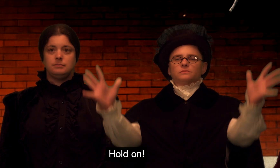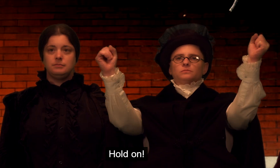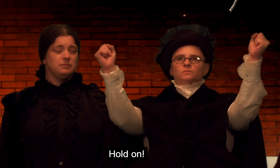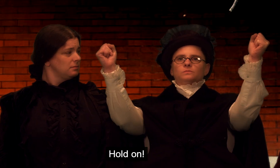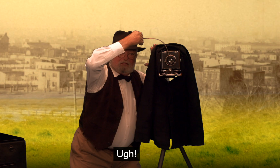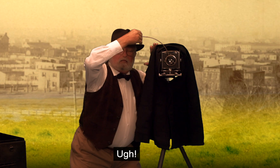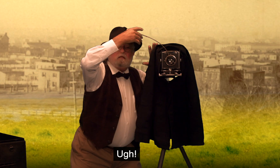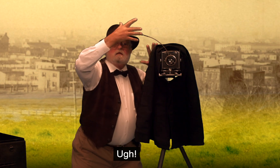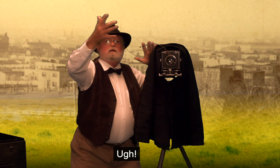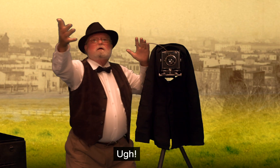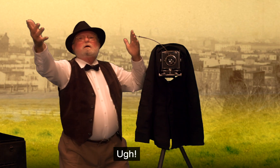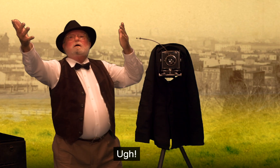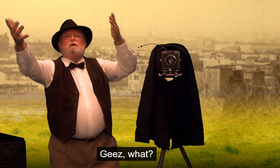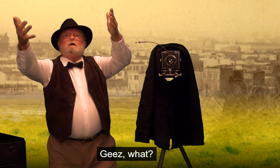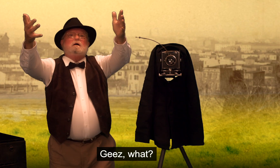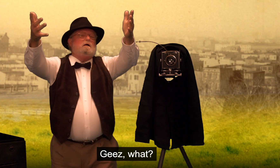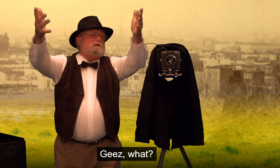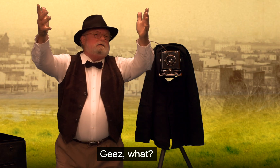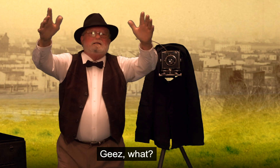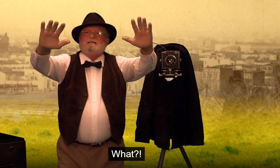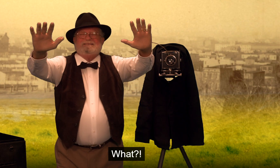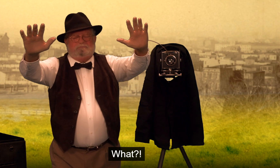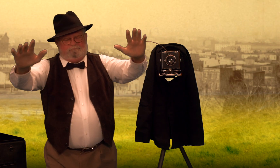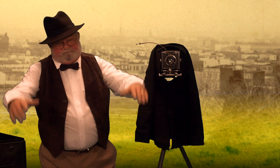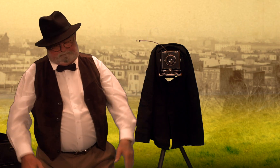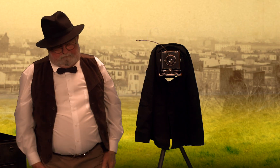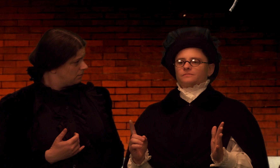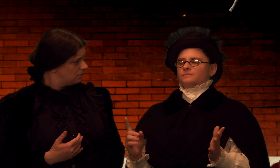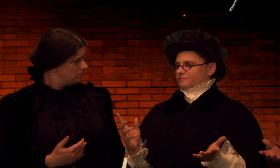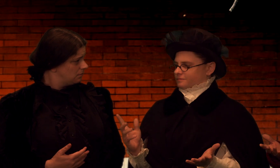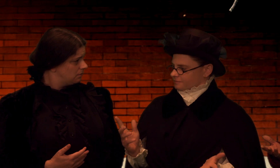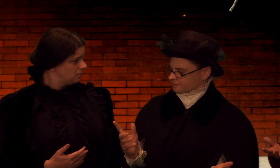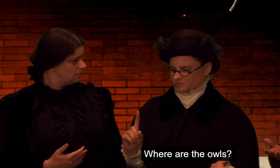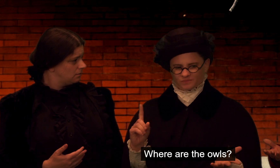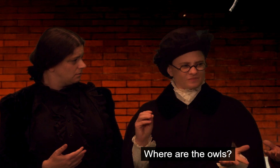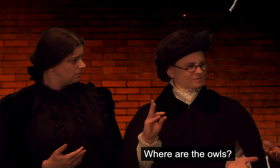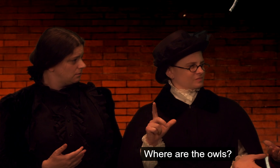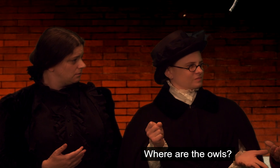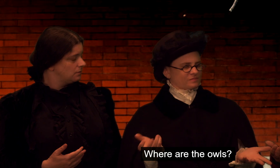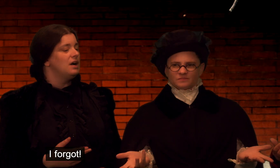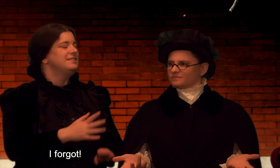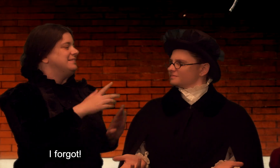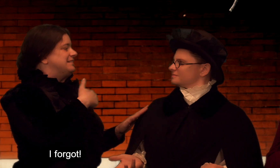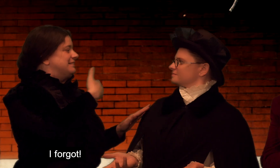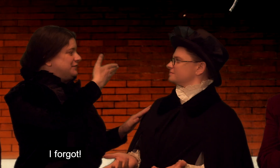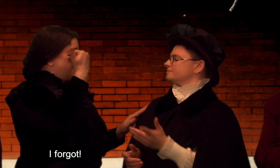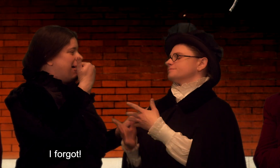Hold on. Jeez, what? What? Where are the owls? I forgot.